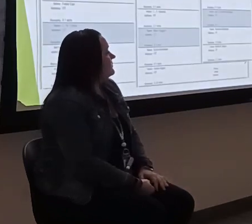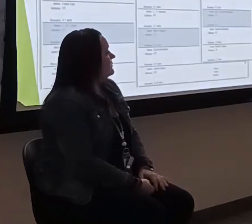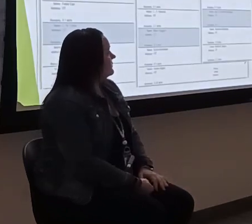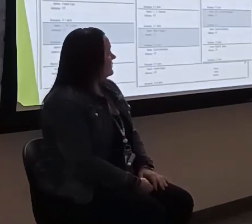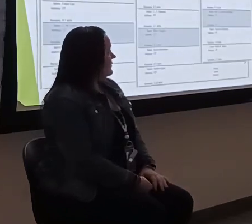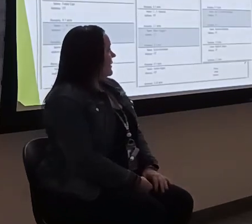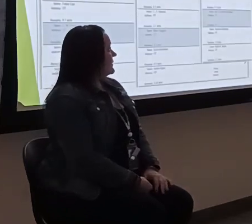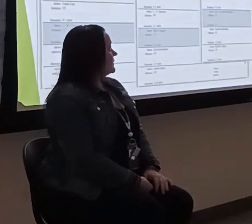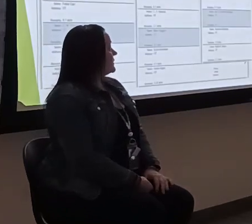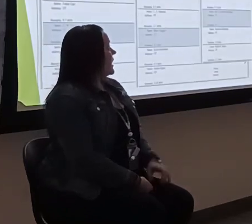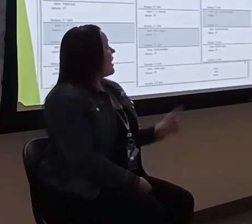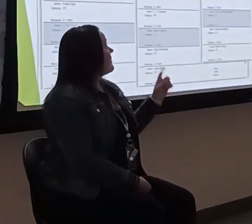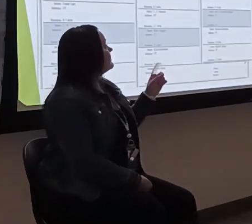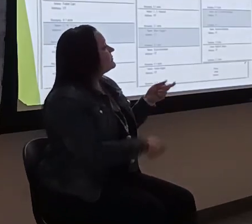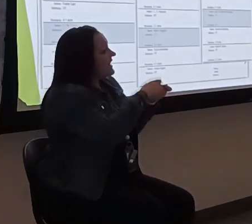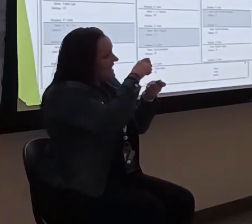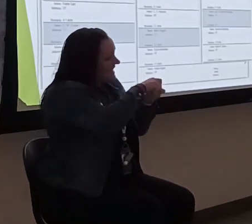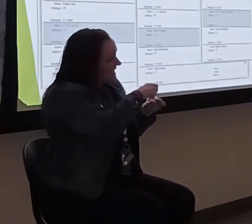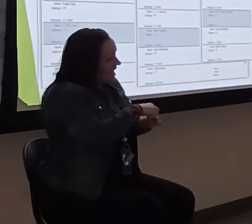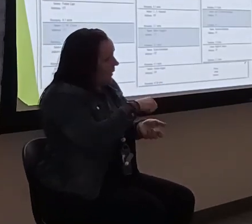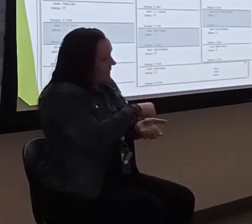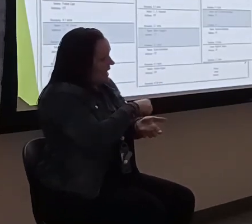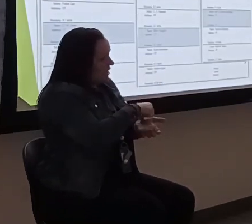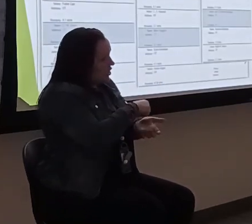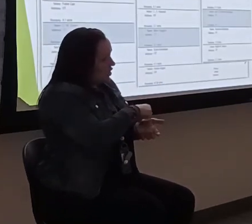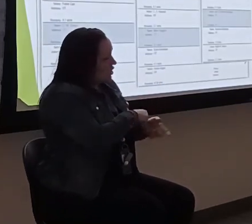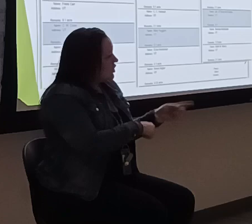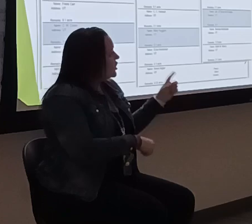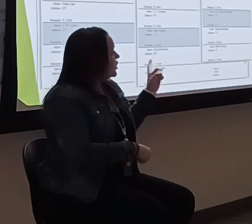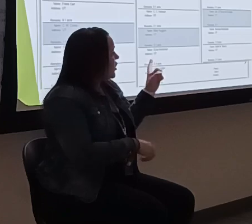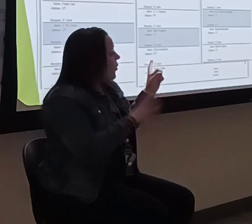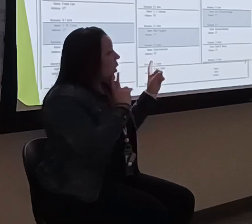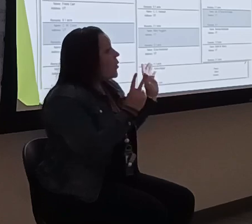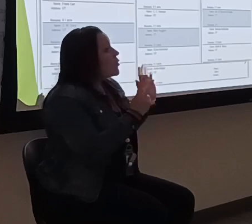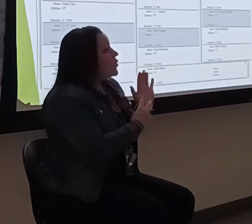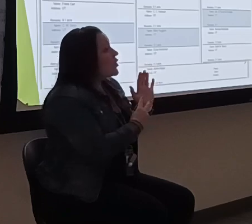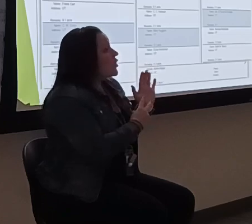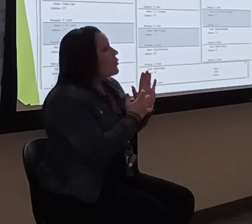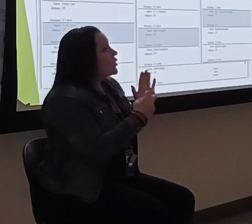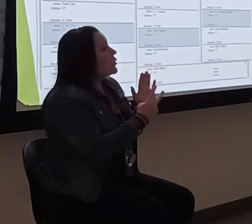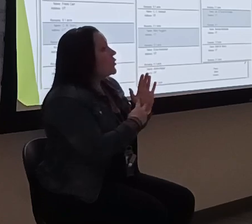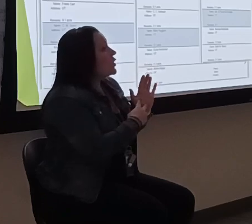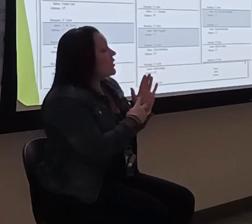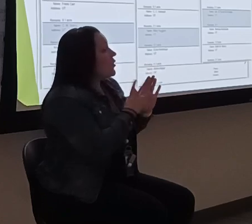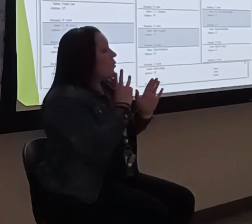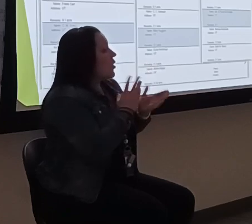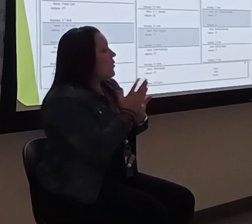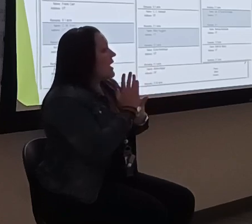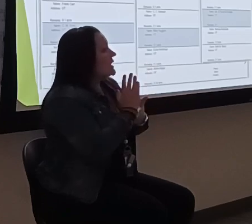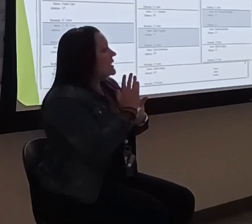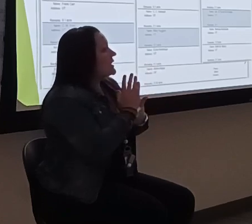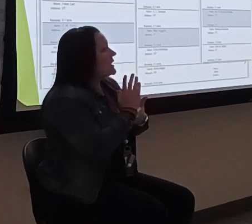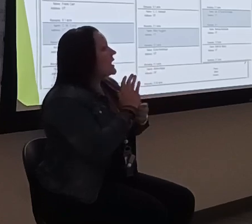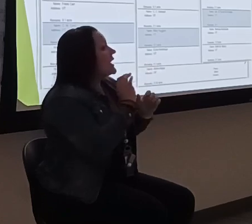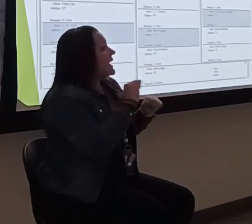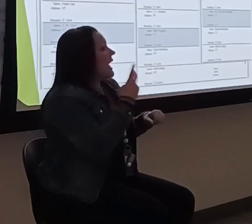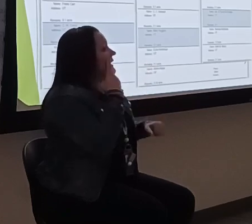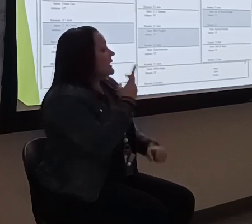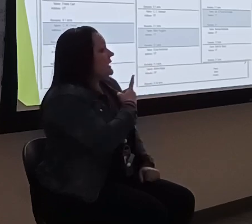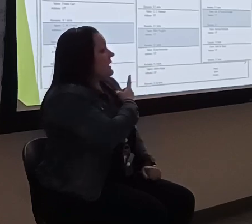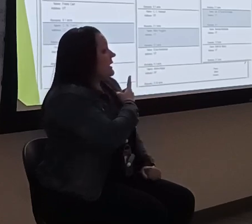This is the water right detail page. This is the page you would go to if you wanted to look at this water right. As you can see, there